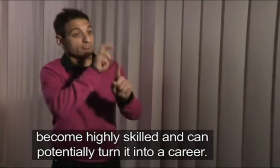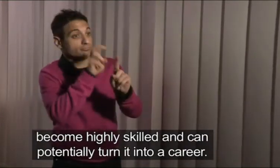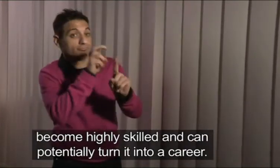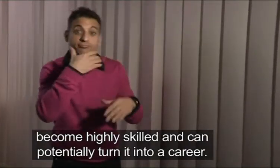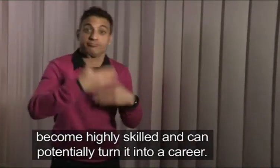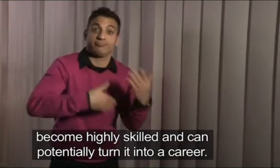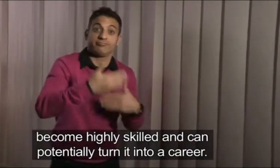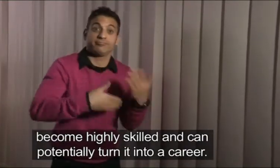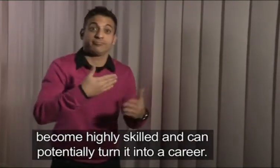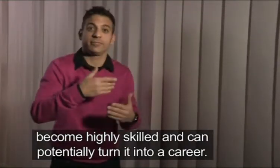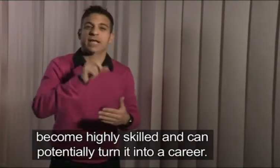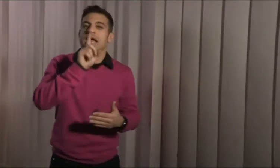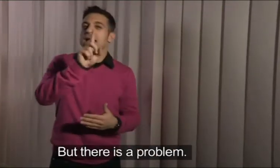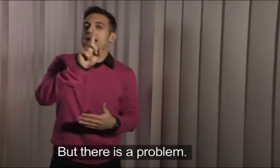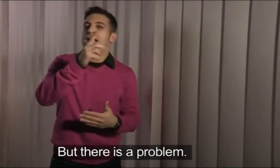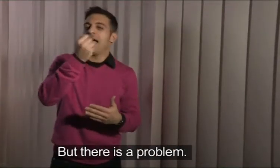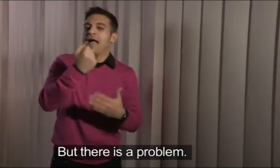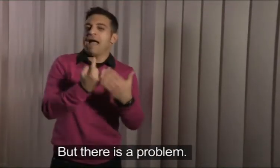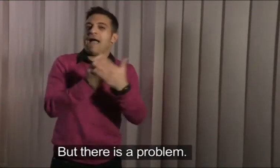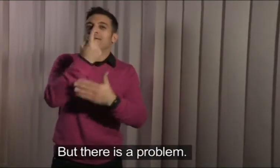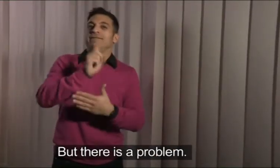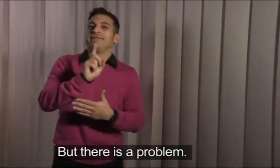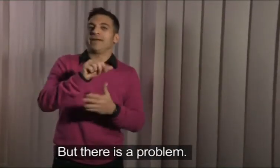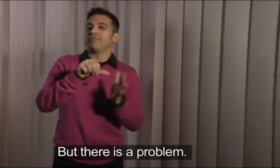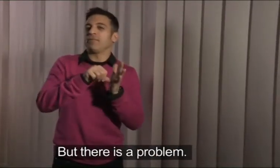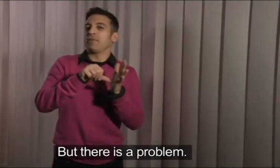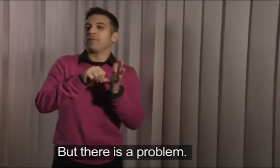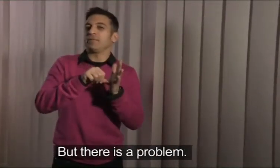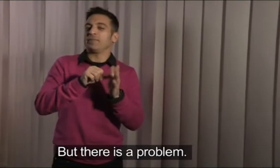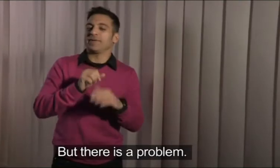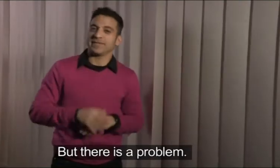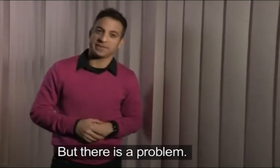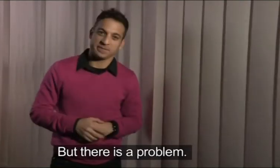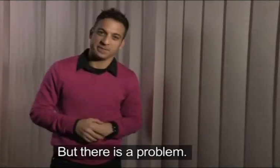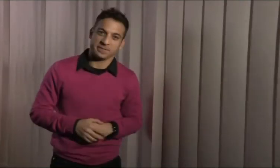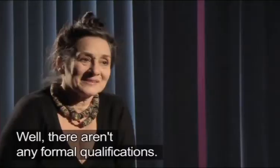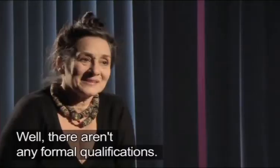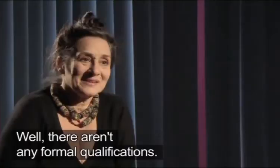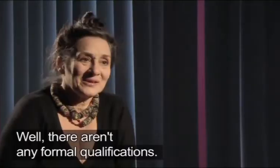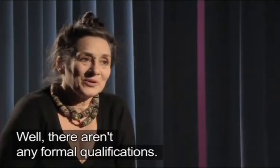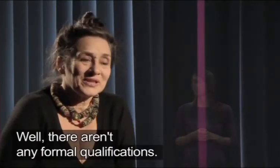potentially turn it into a career. But there is a problem.